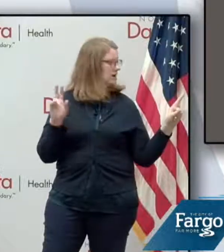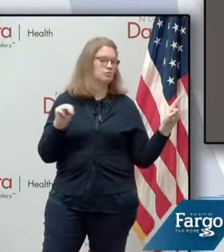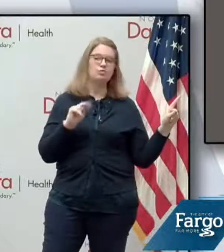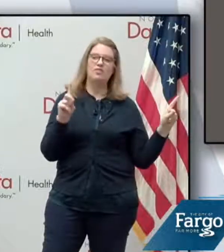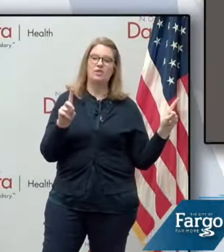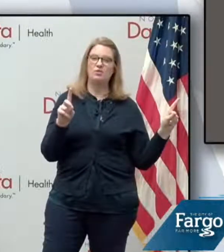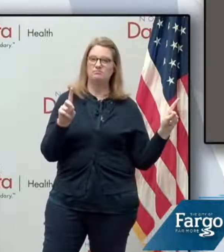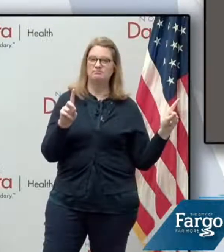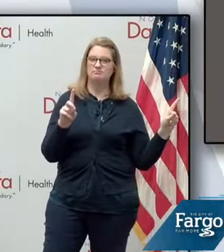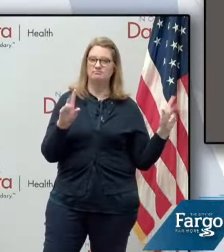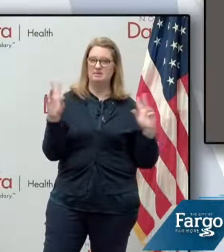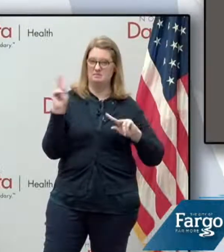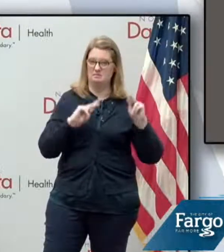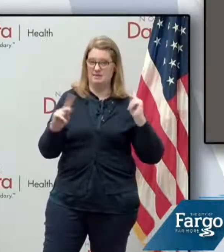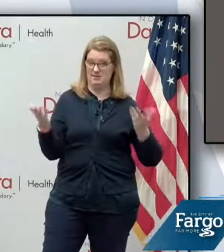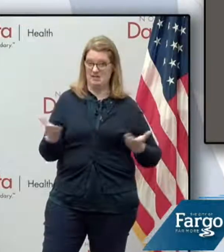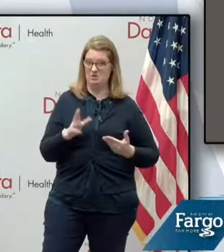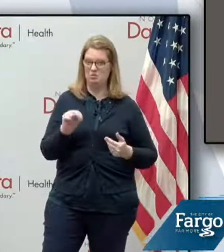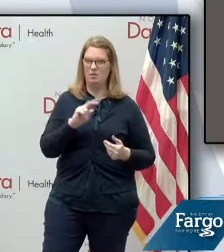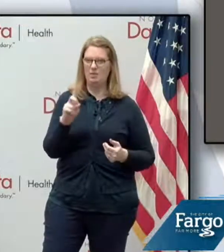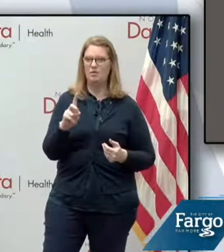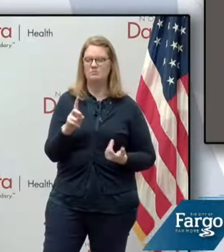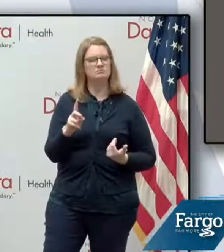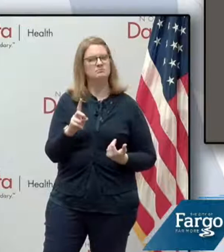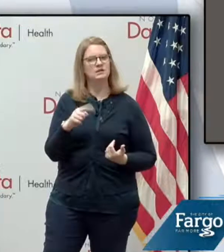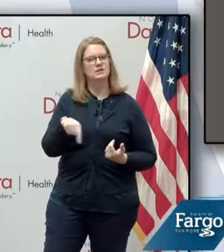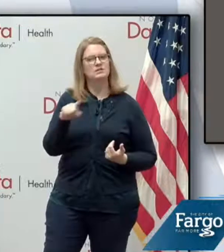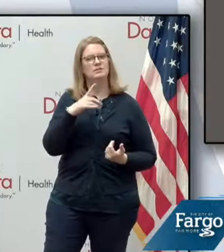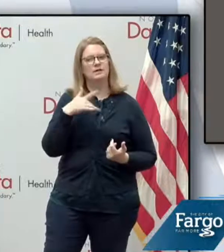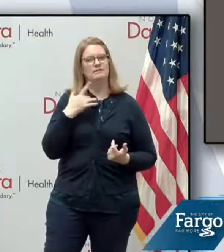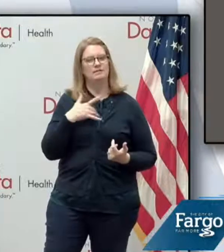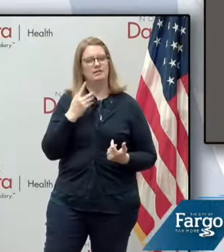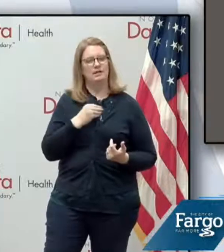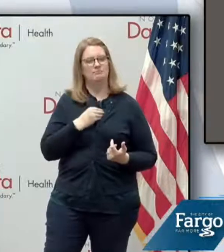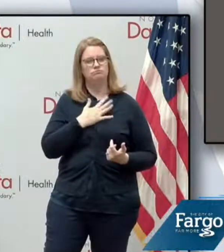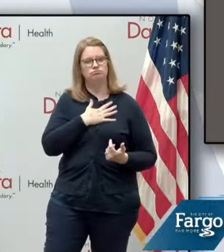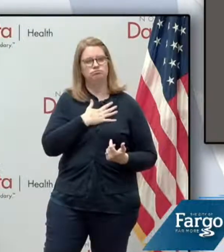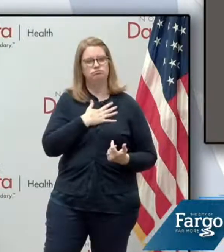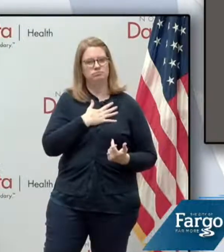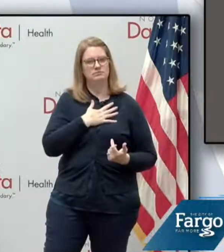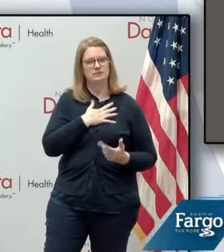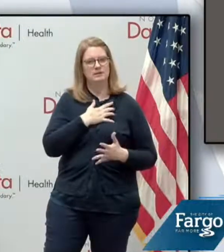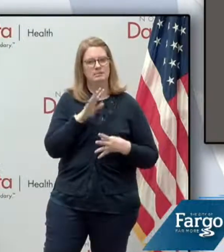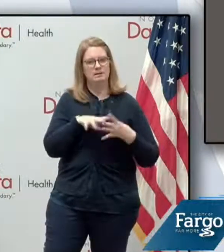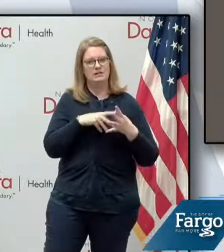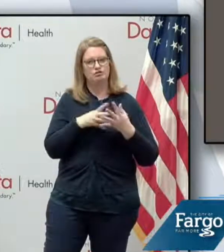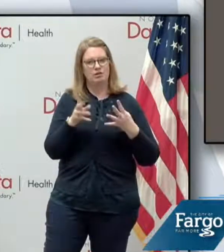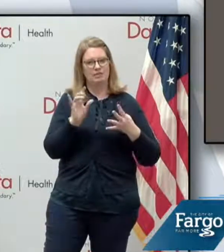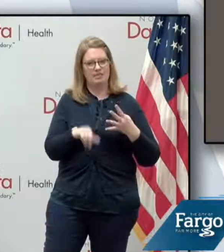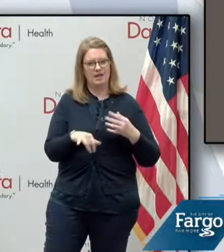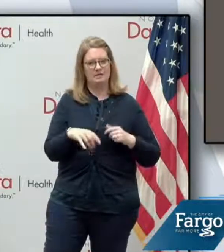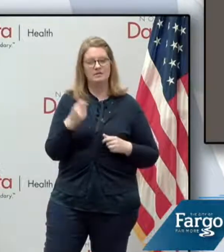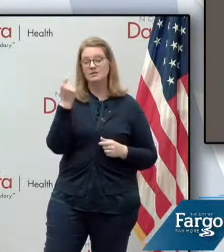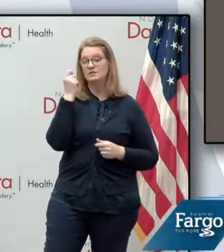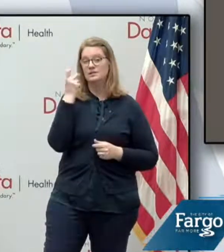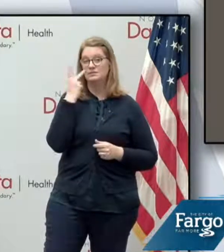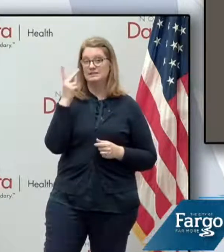all feel inspired by this chart, because when we take a look at the left side of